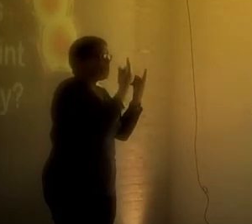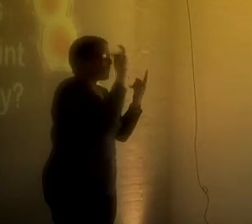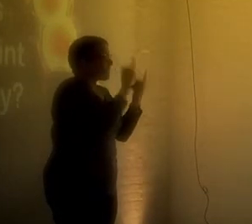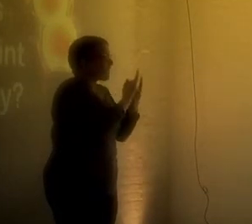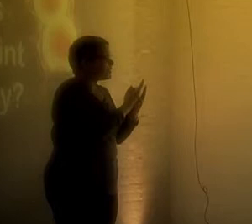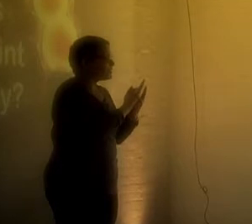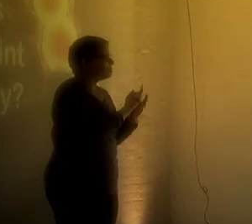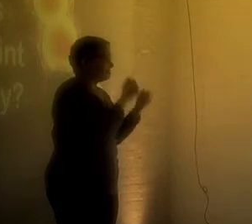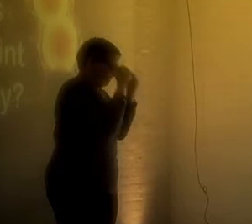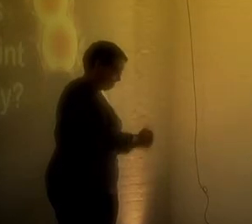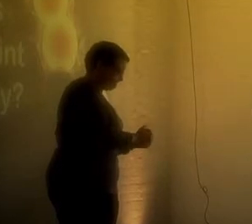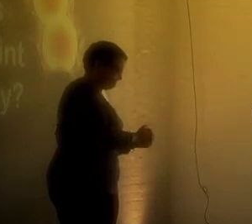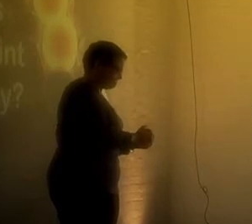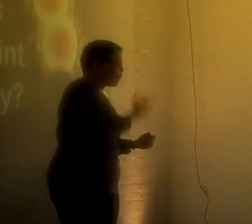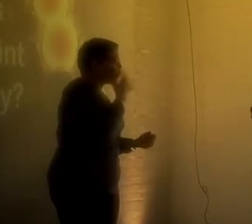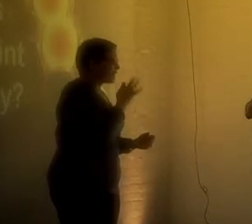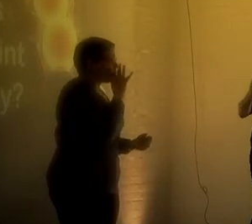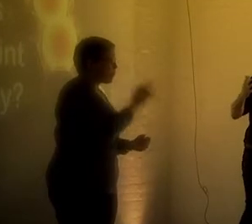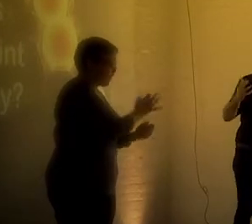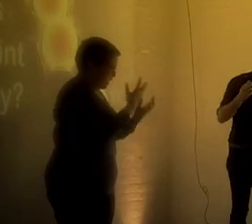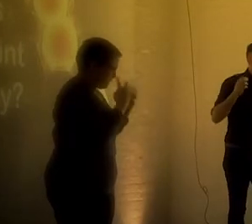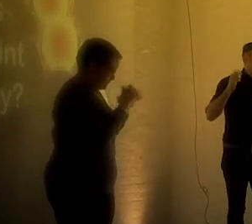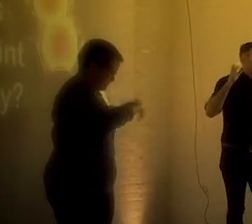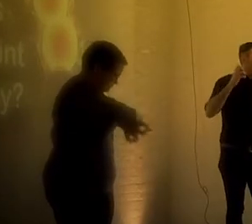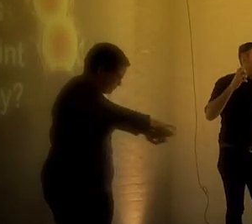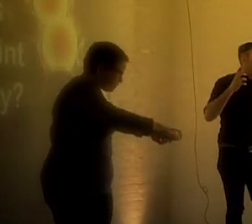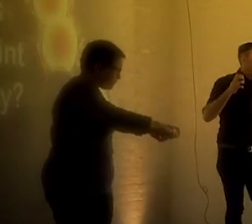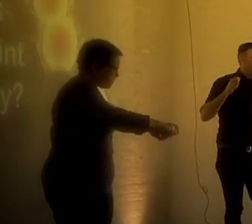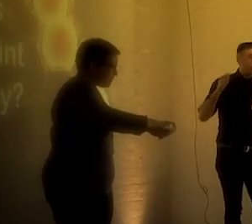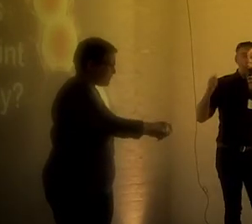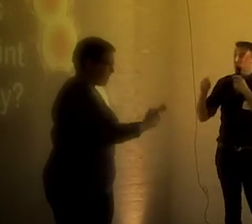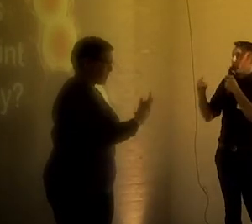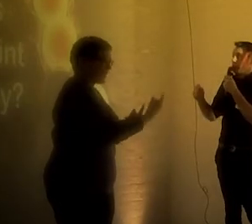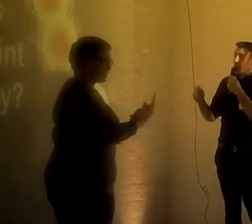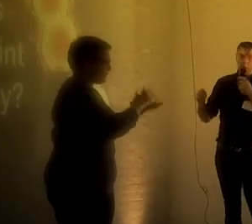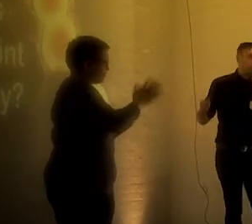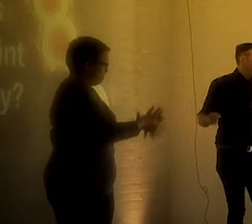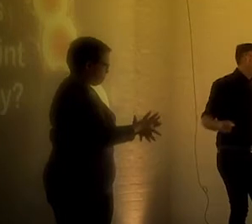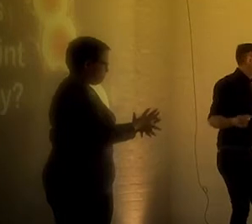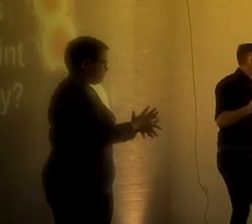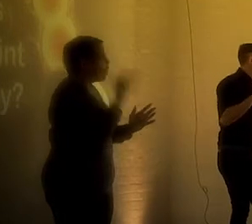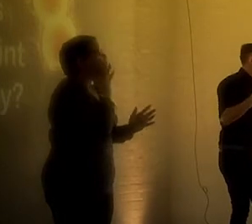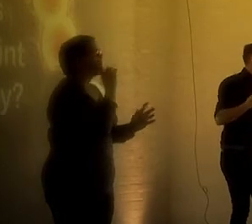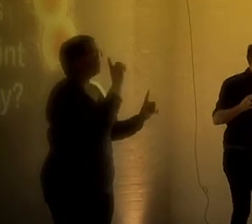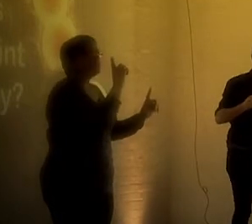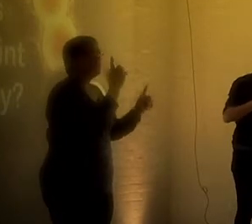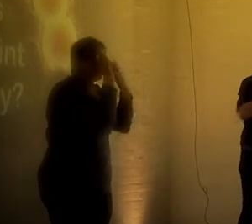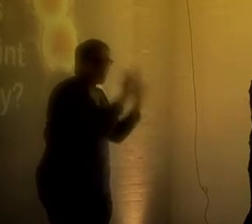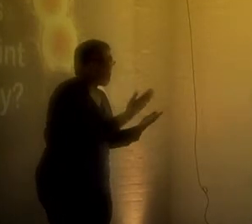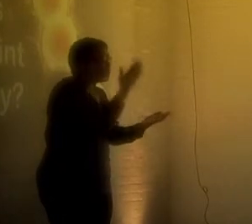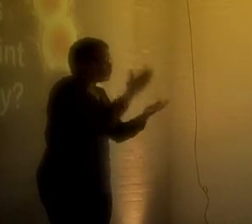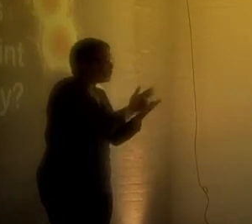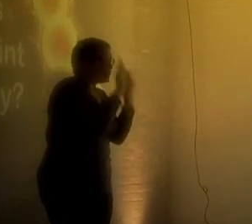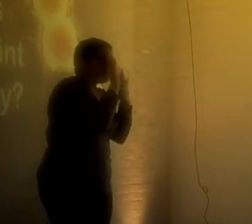solid will crumble when you fire this question at them. And things that you can't work out and can't find the truth in will sometimes just stand